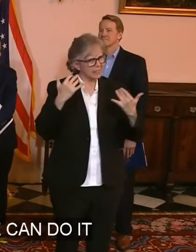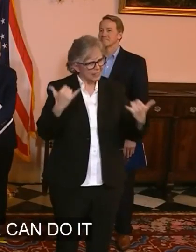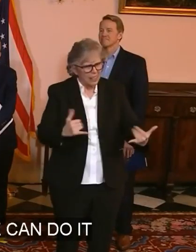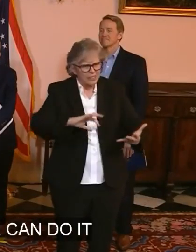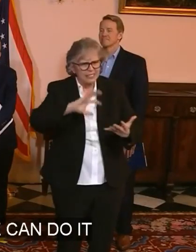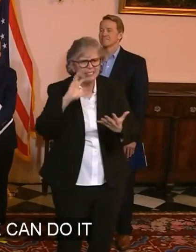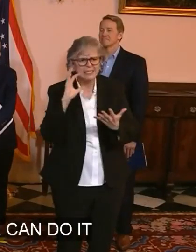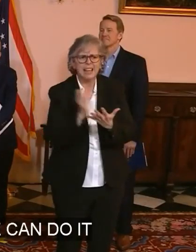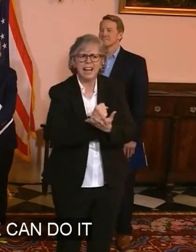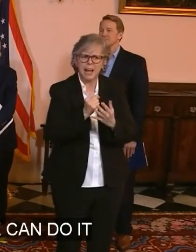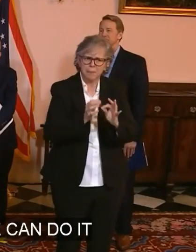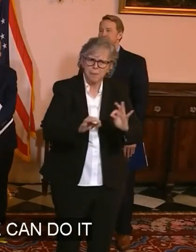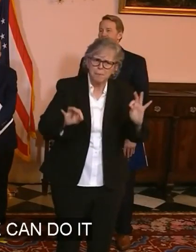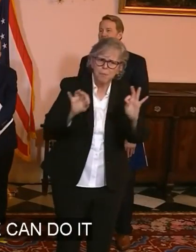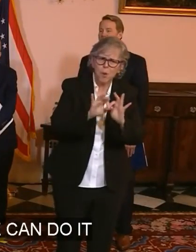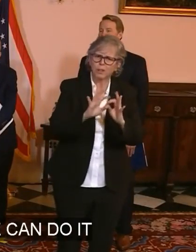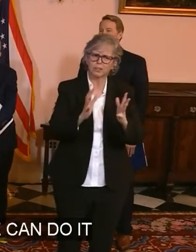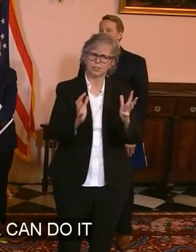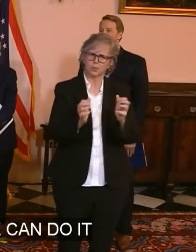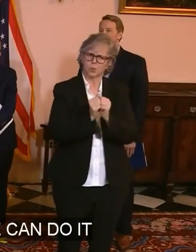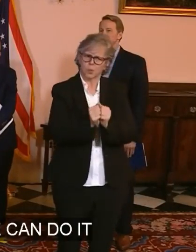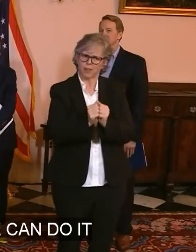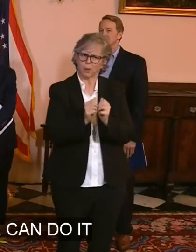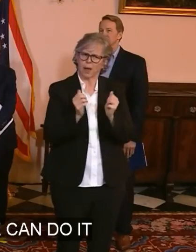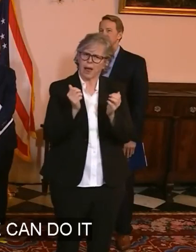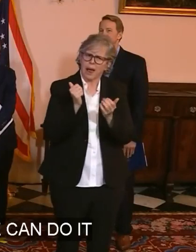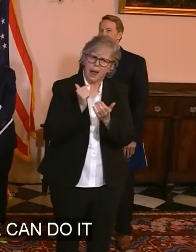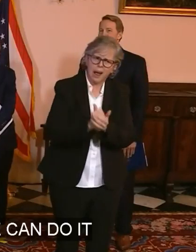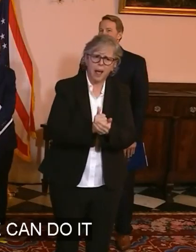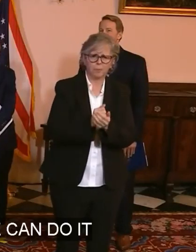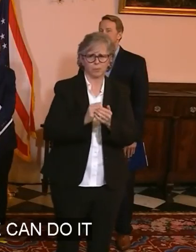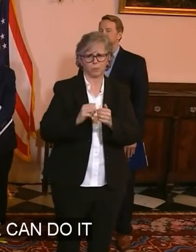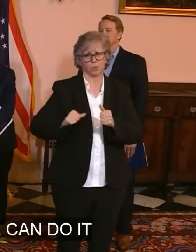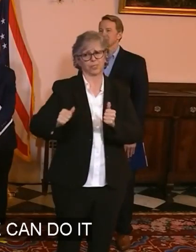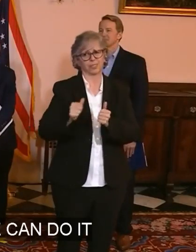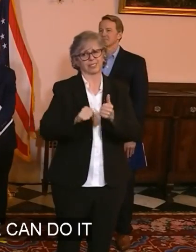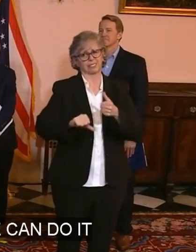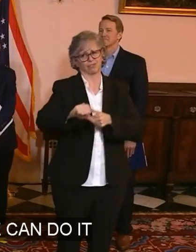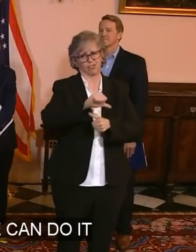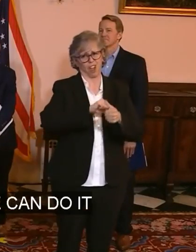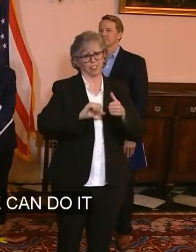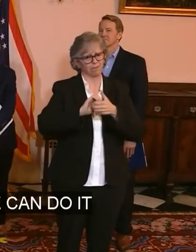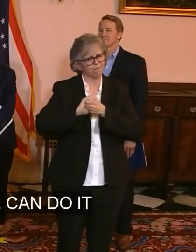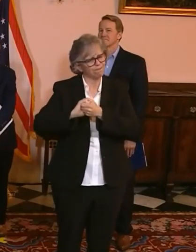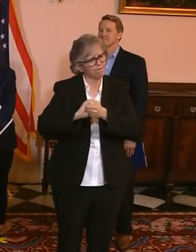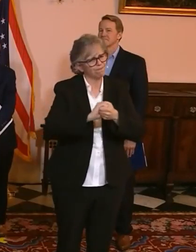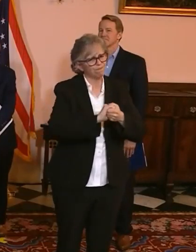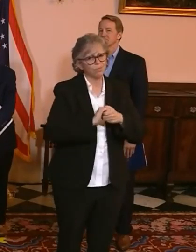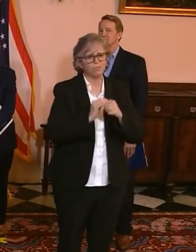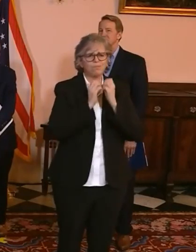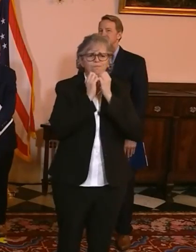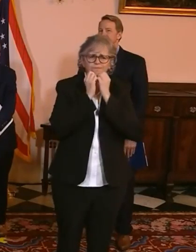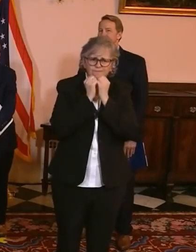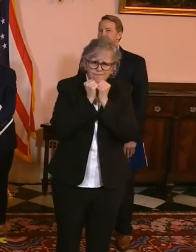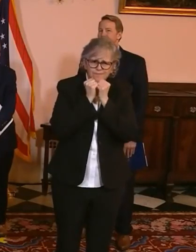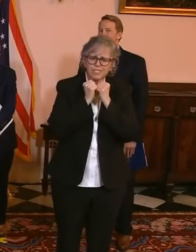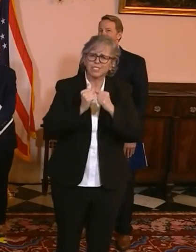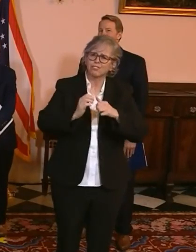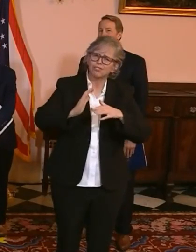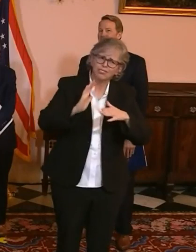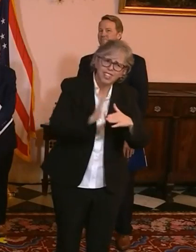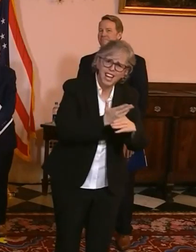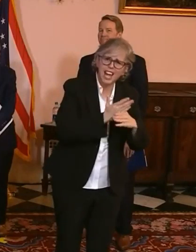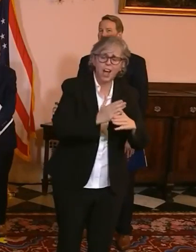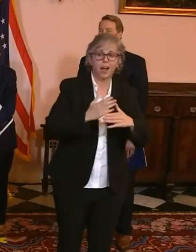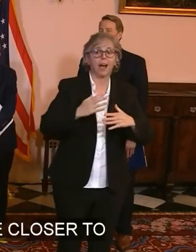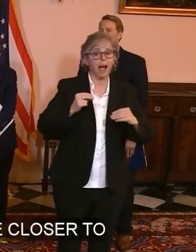Use this time to help everybody to become closer together and share fun things and make it fun for the